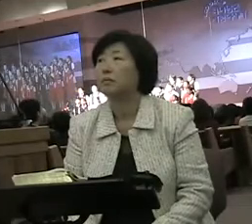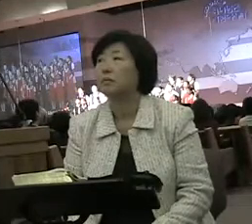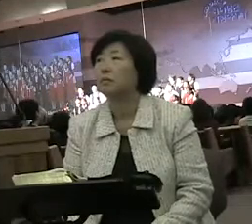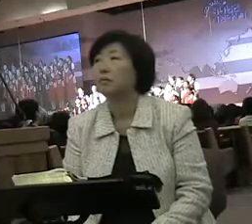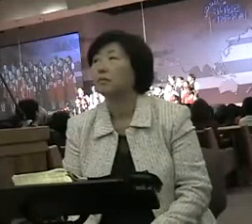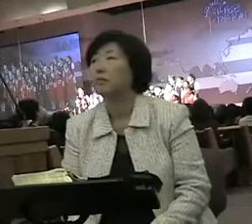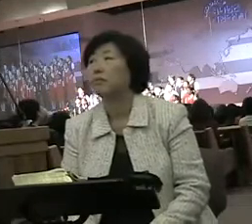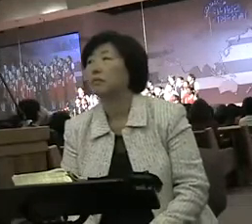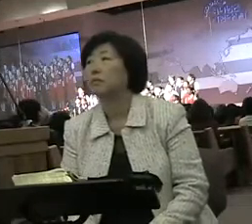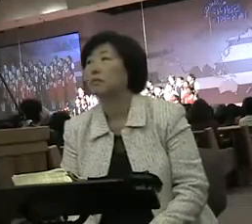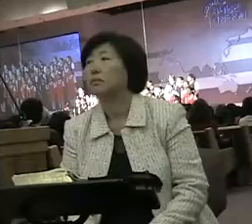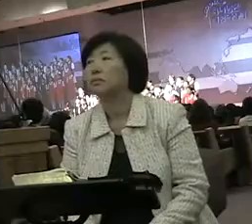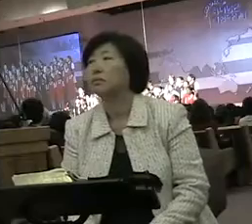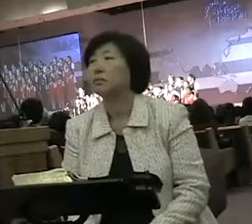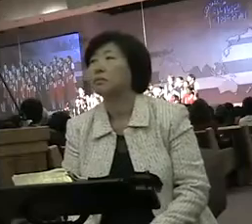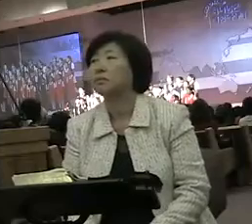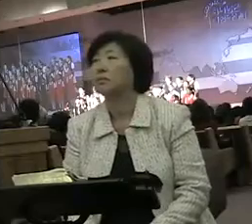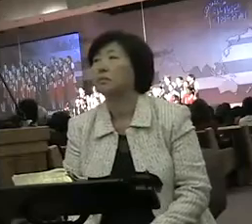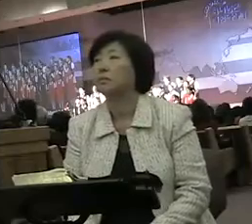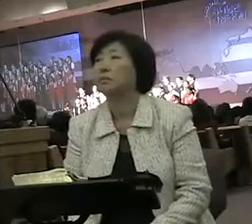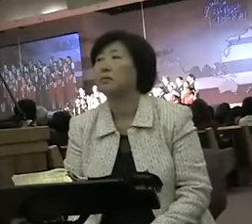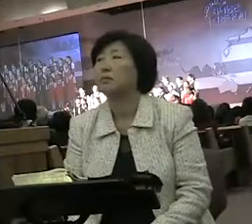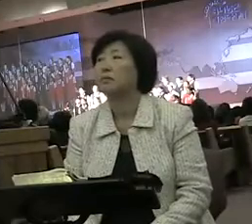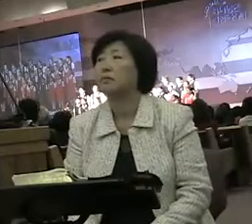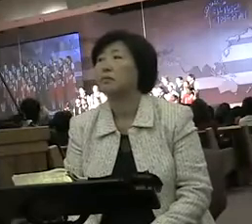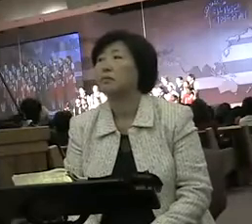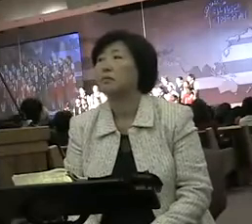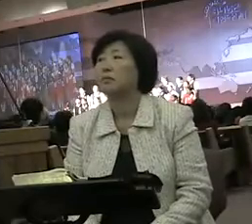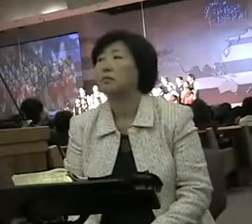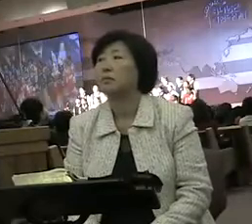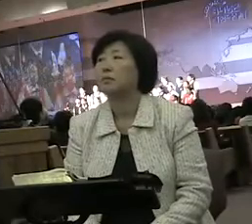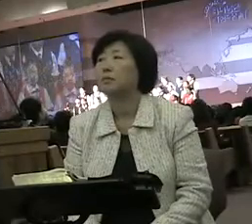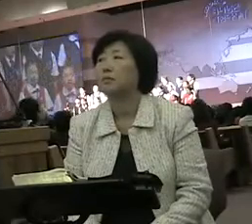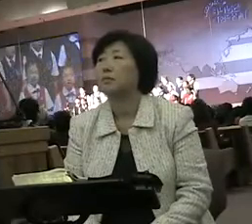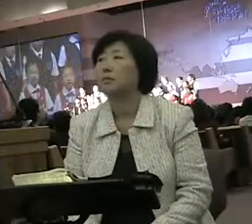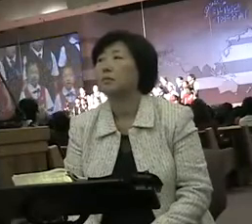This is the Christ child Messiah.